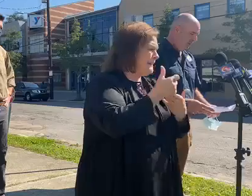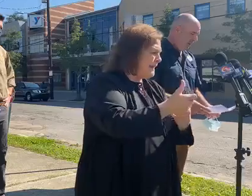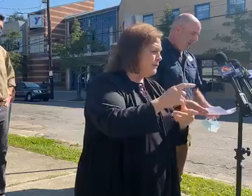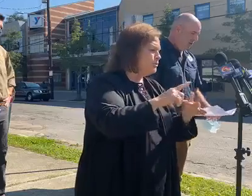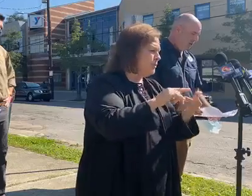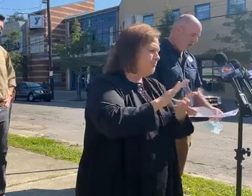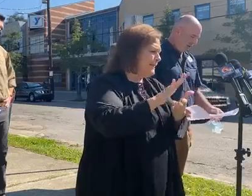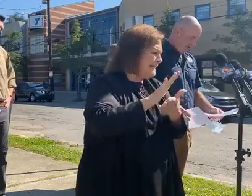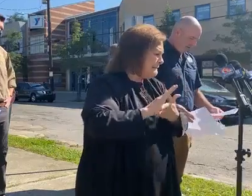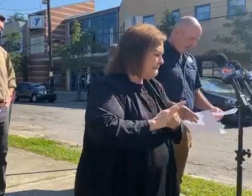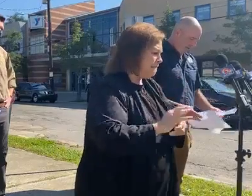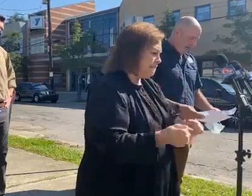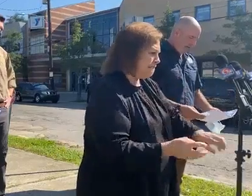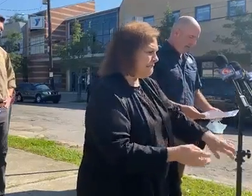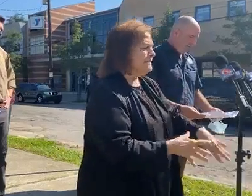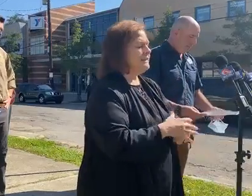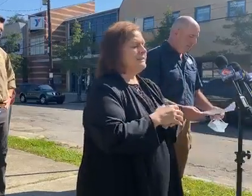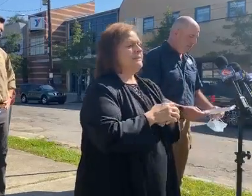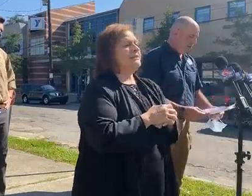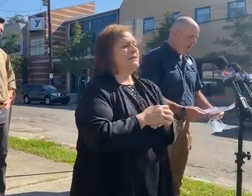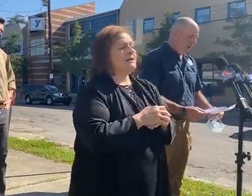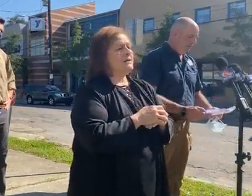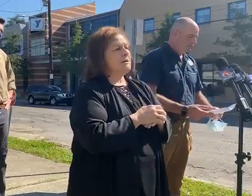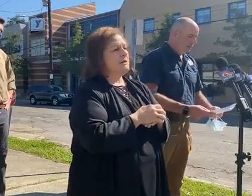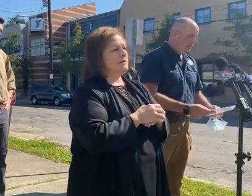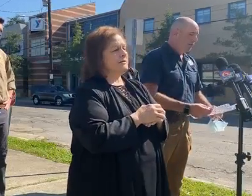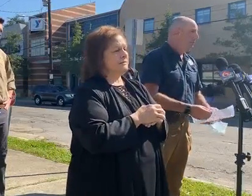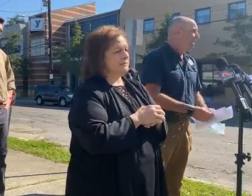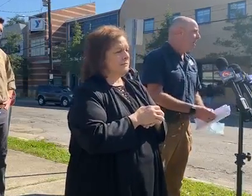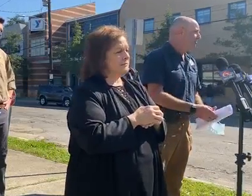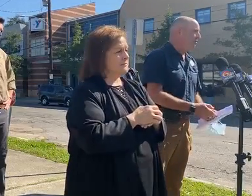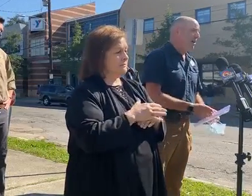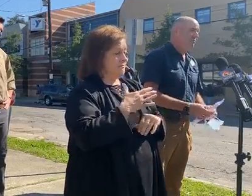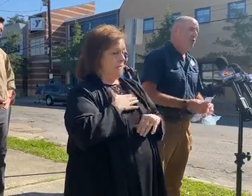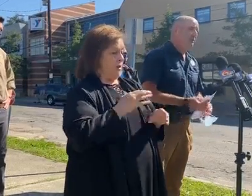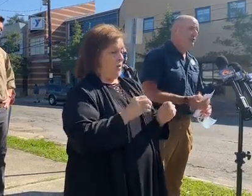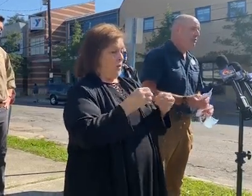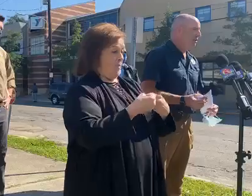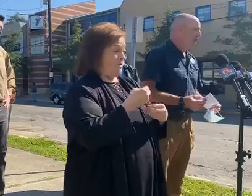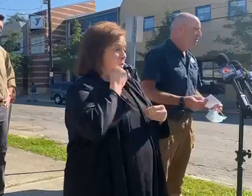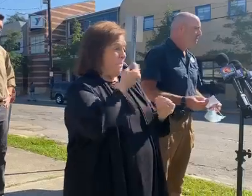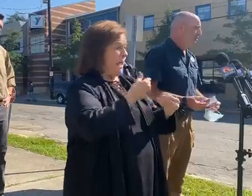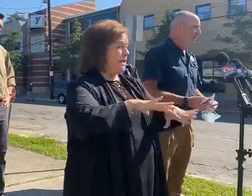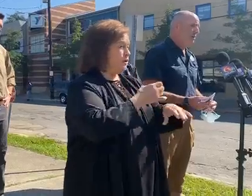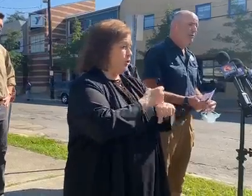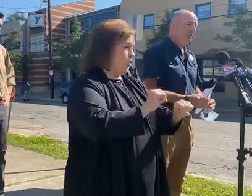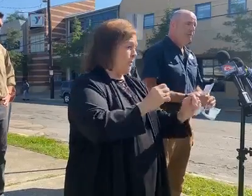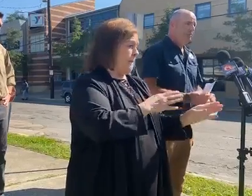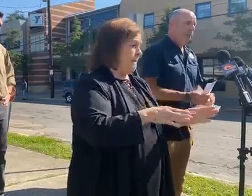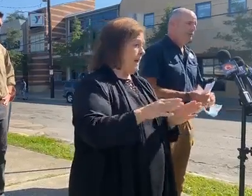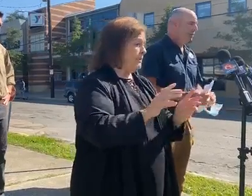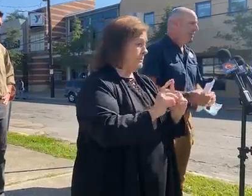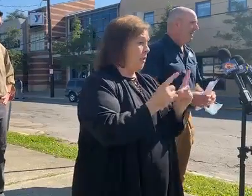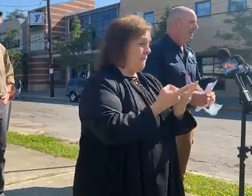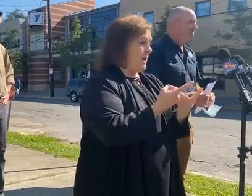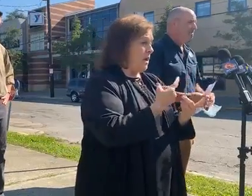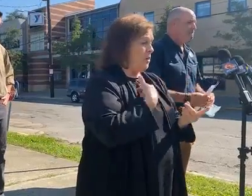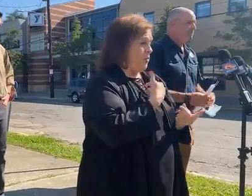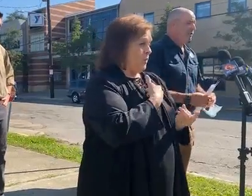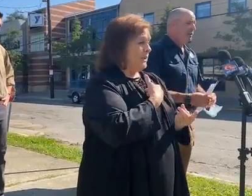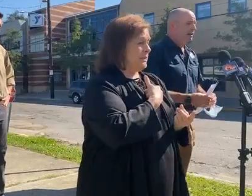debris. I would just like to say before, from my office, the Office of Homeland Security and Emergency Preparedness, we saw